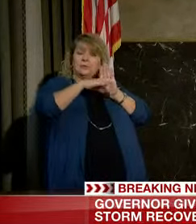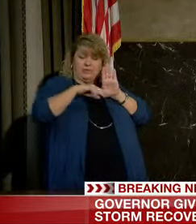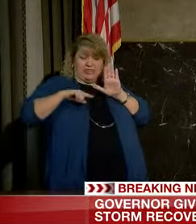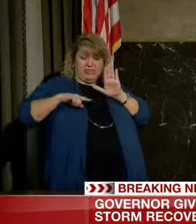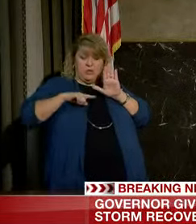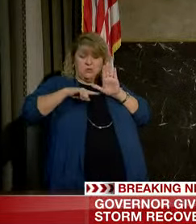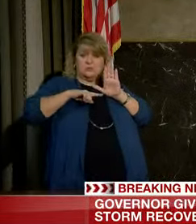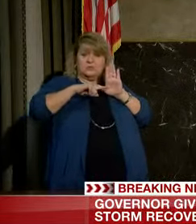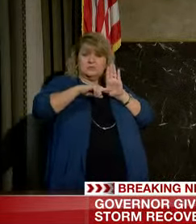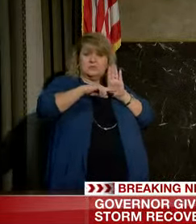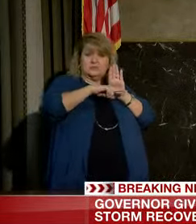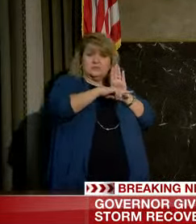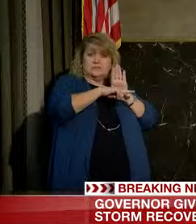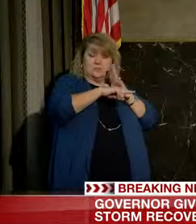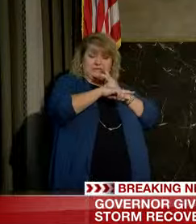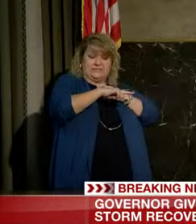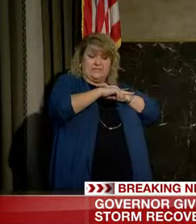better about things.